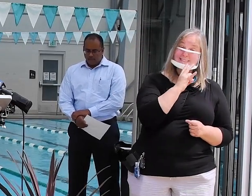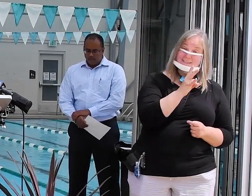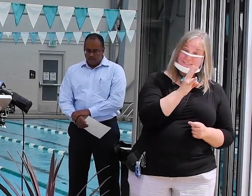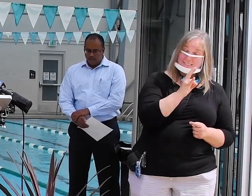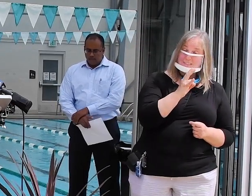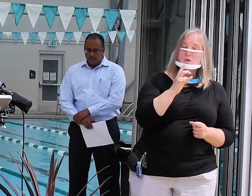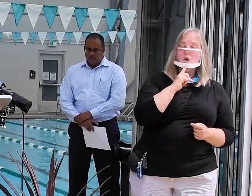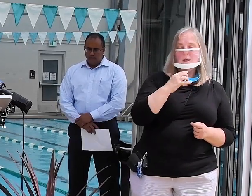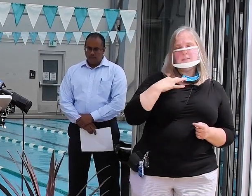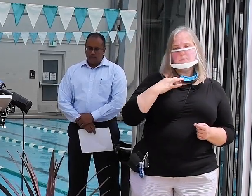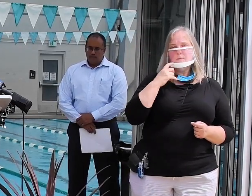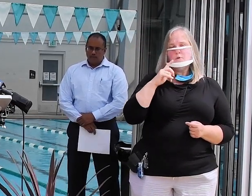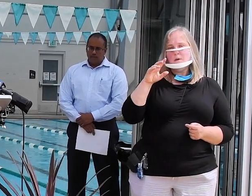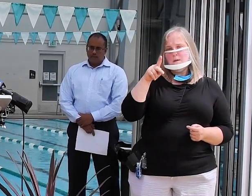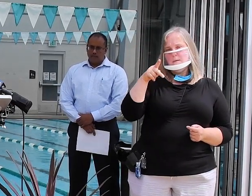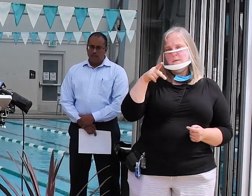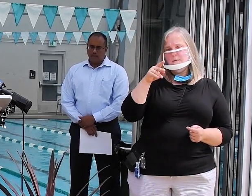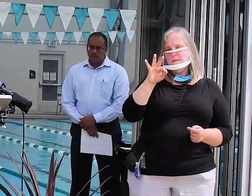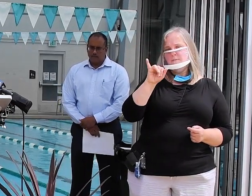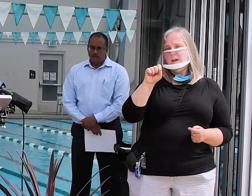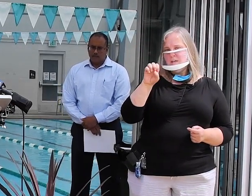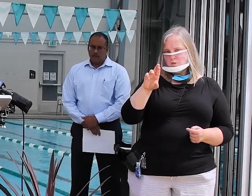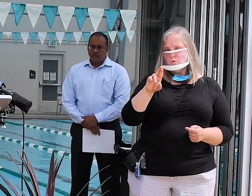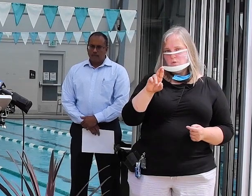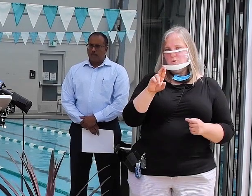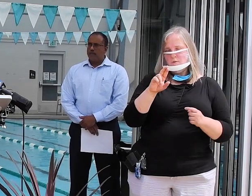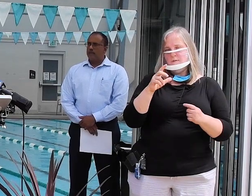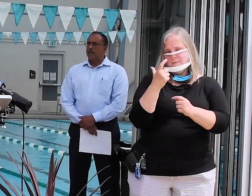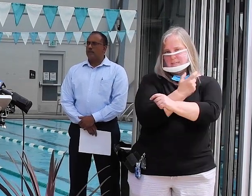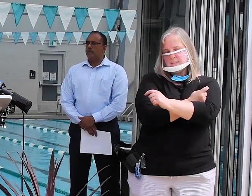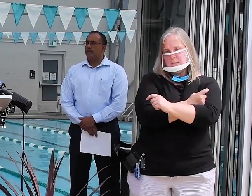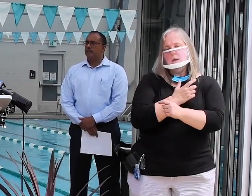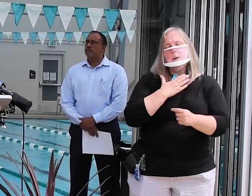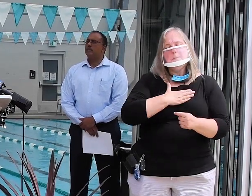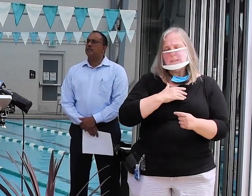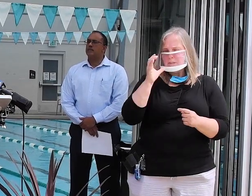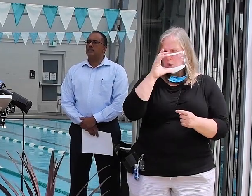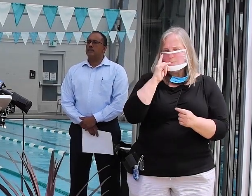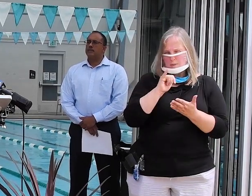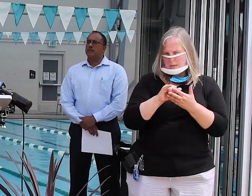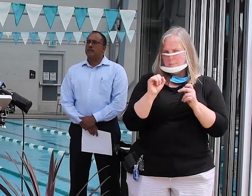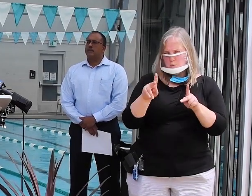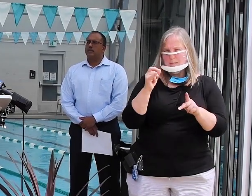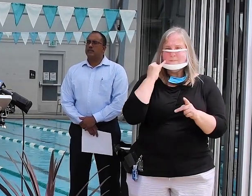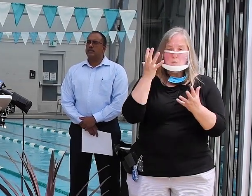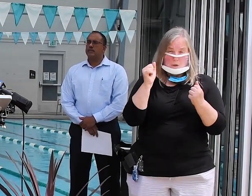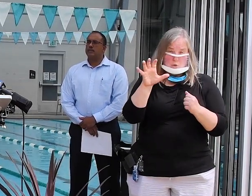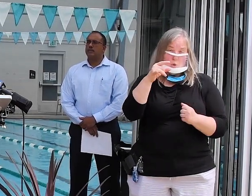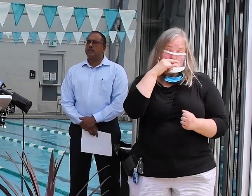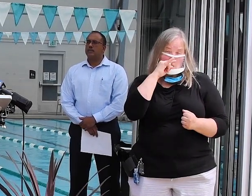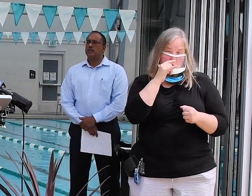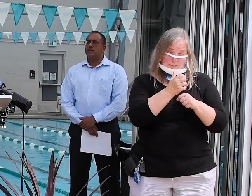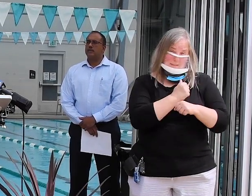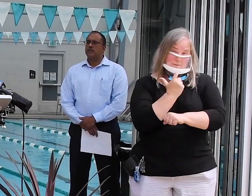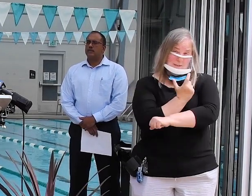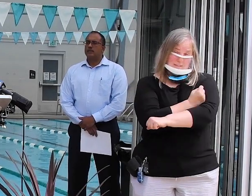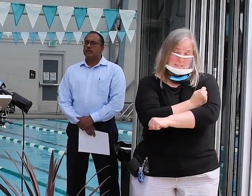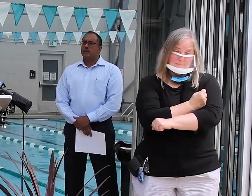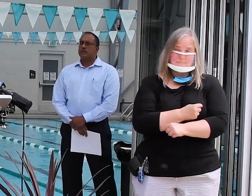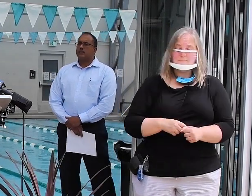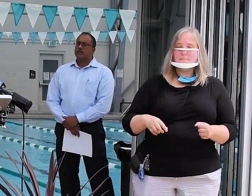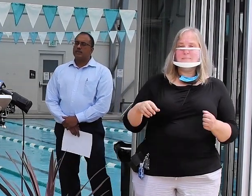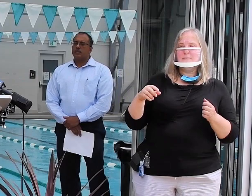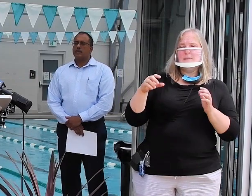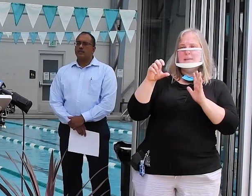are eligible for the Pfizer vaccine. Please seek out opportunities if you want your child to be vaccinated. State